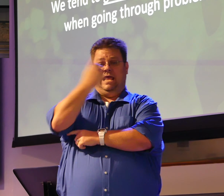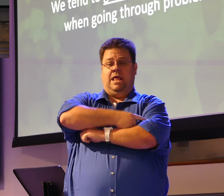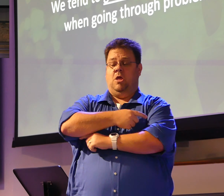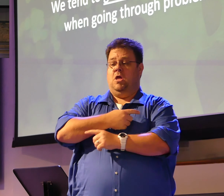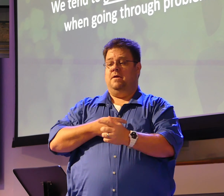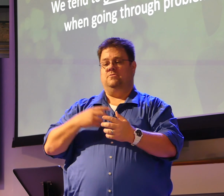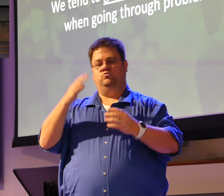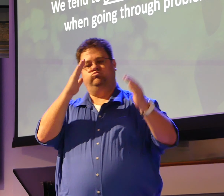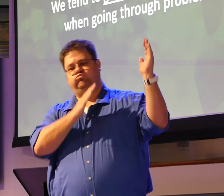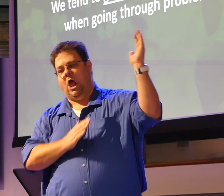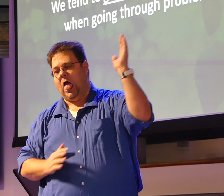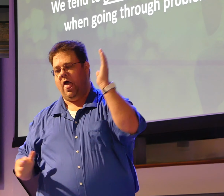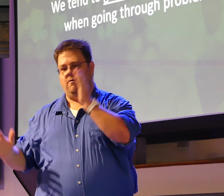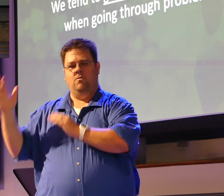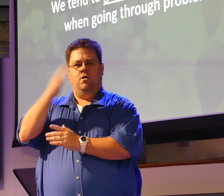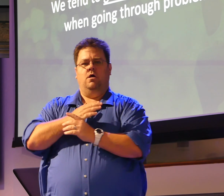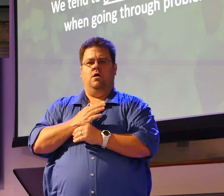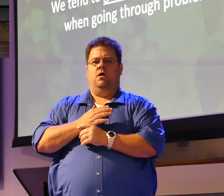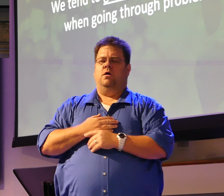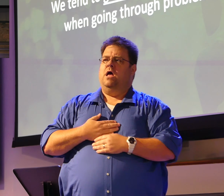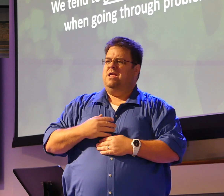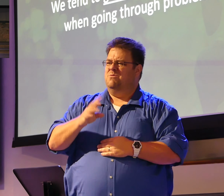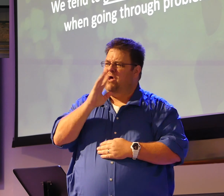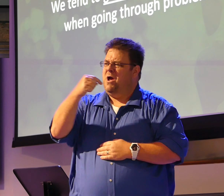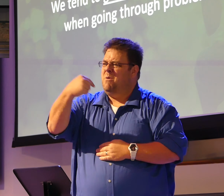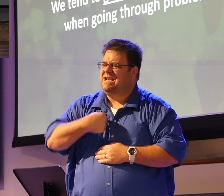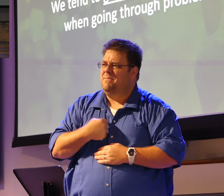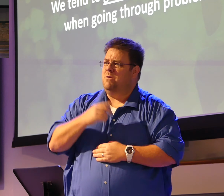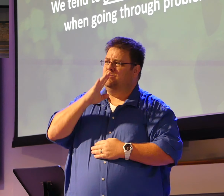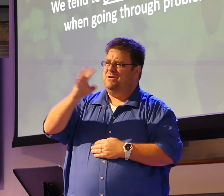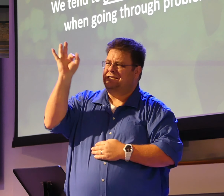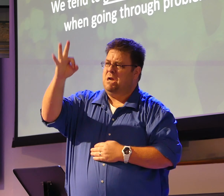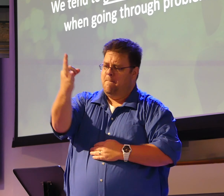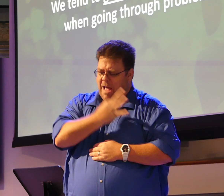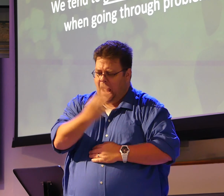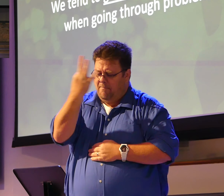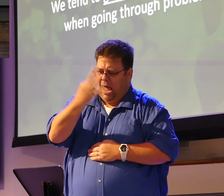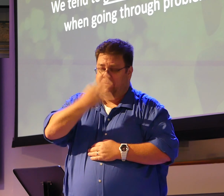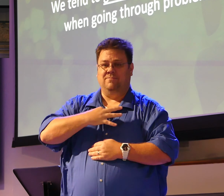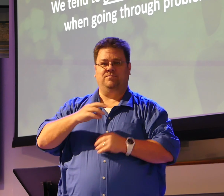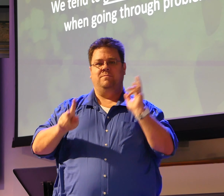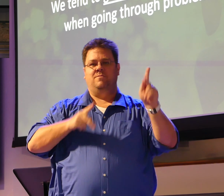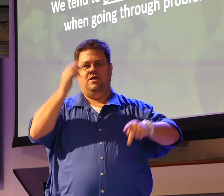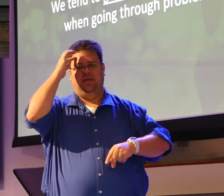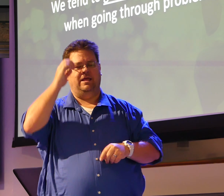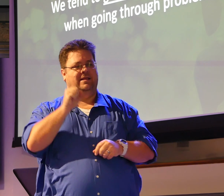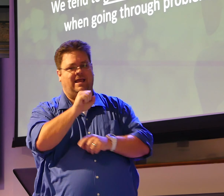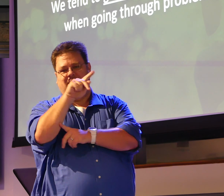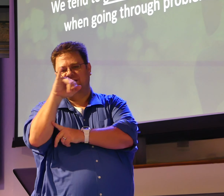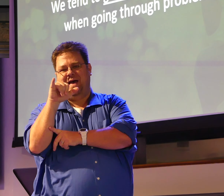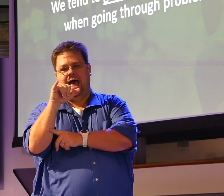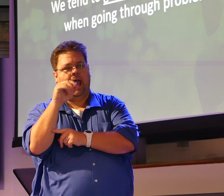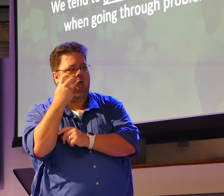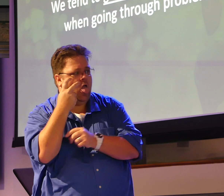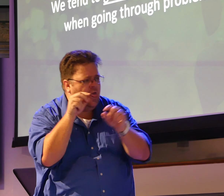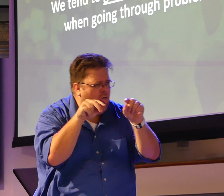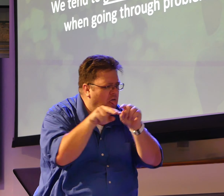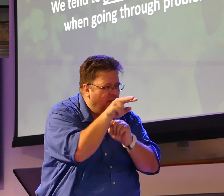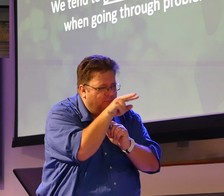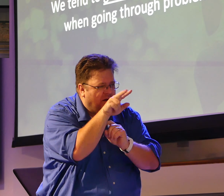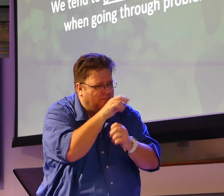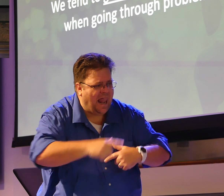here because you're going through a trial a problem i had somebody tell me that they said that's like you were talking to me i have people that think i spy on them and then i'm preaching my